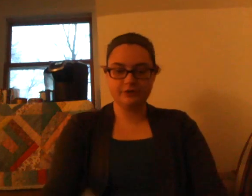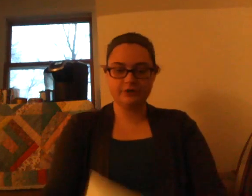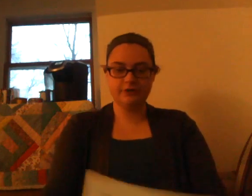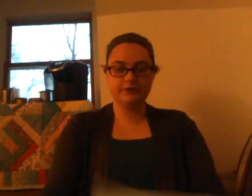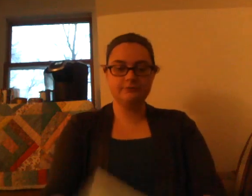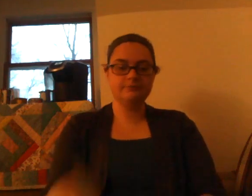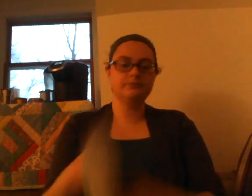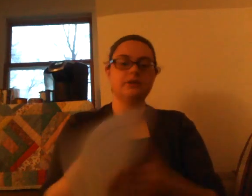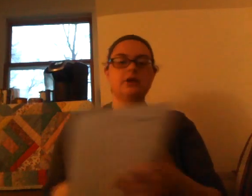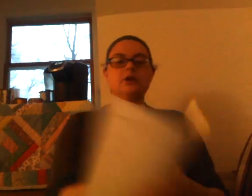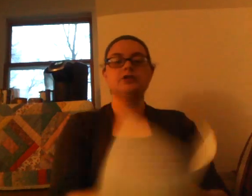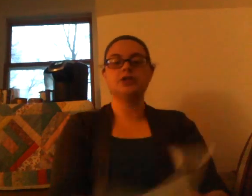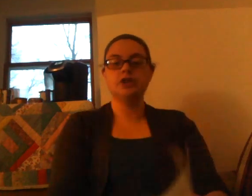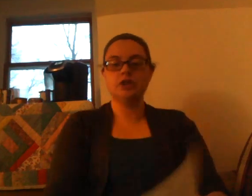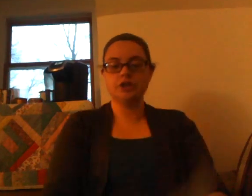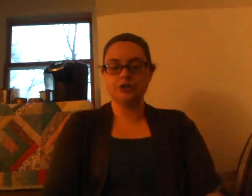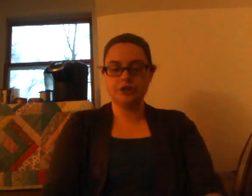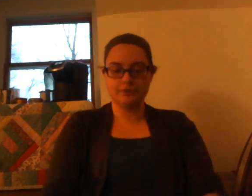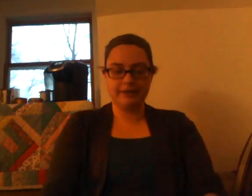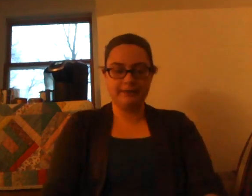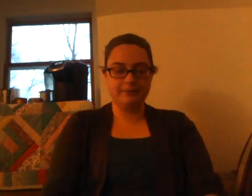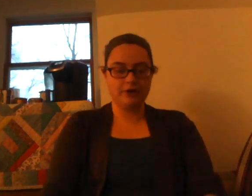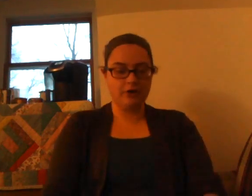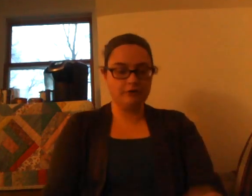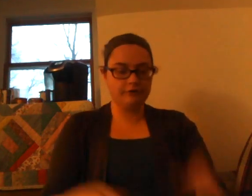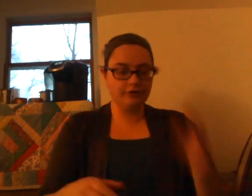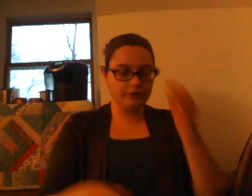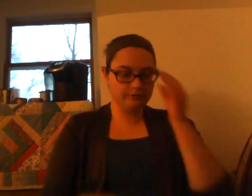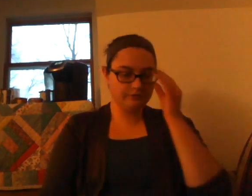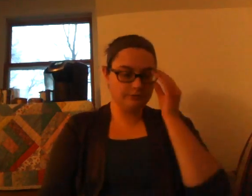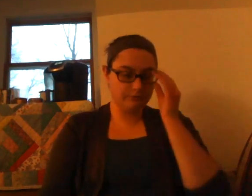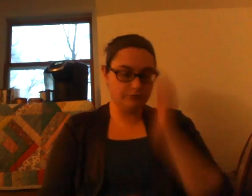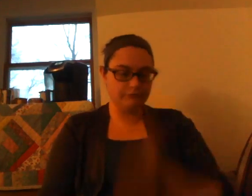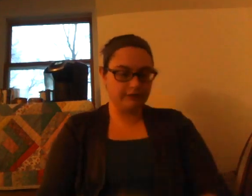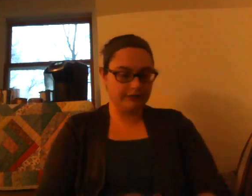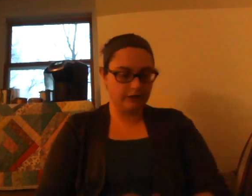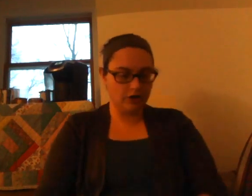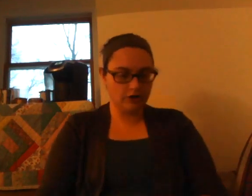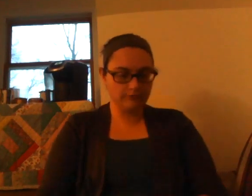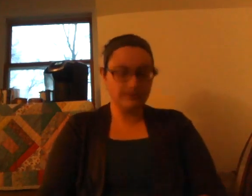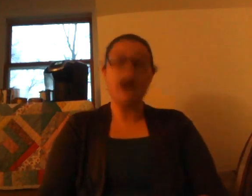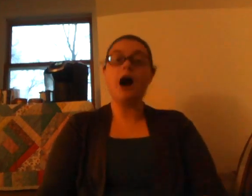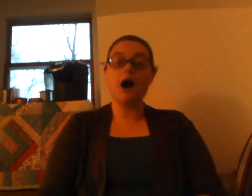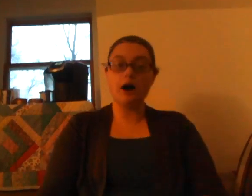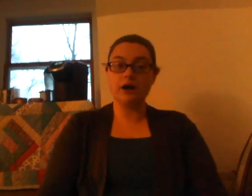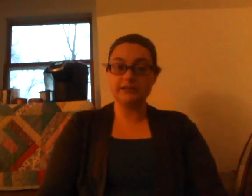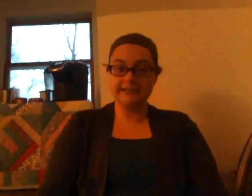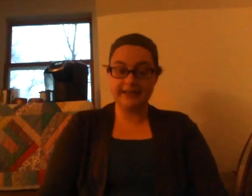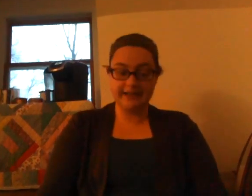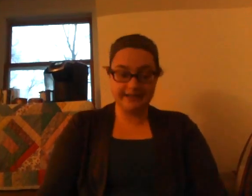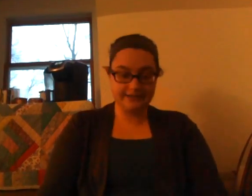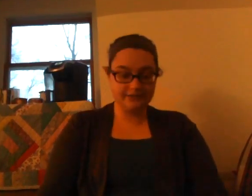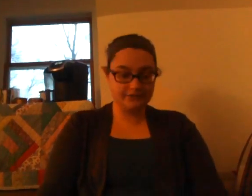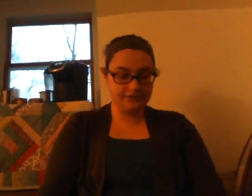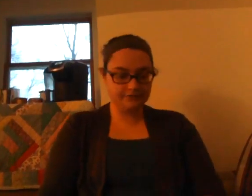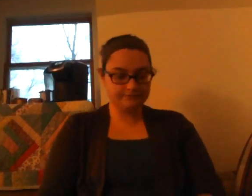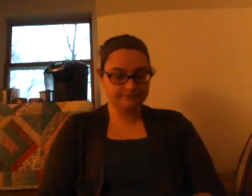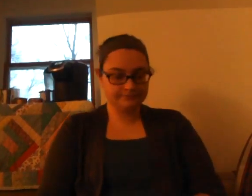Good. Turn your paper over. Moving right along. Holidays.